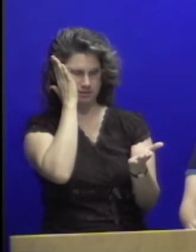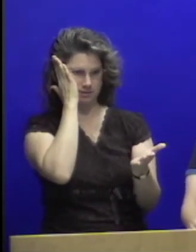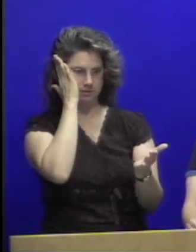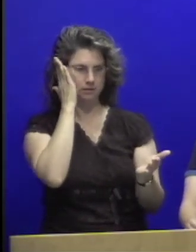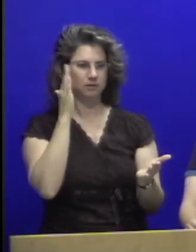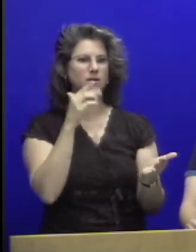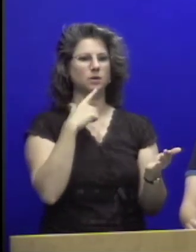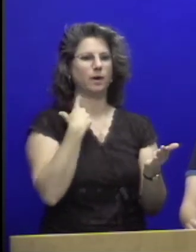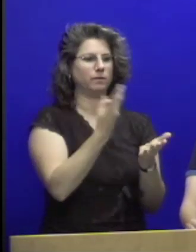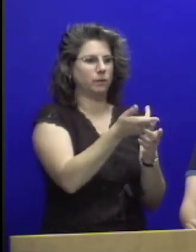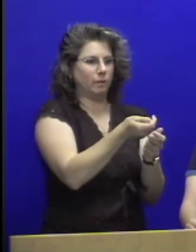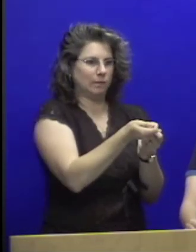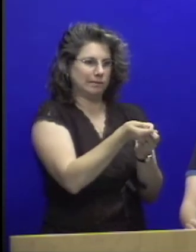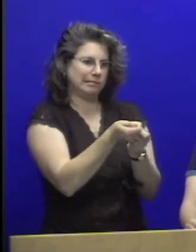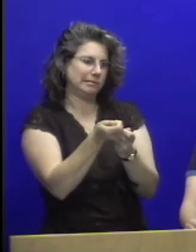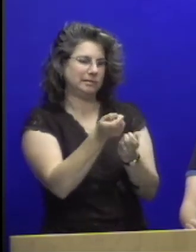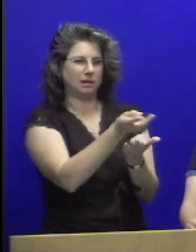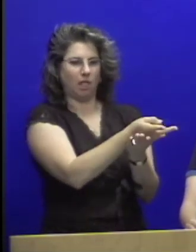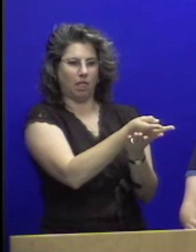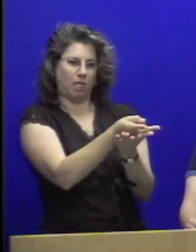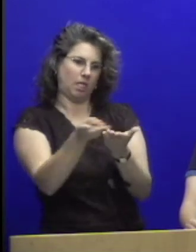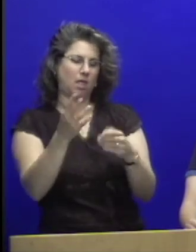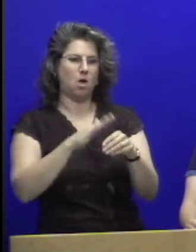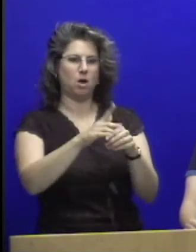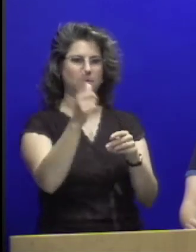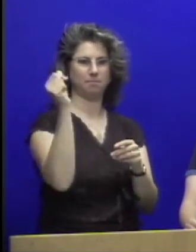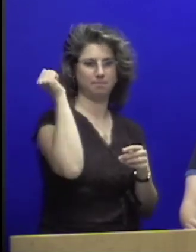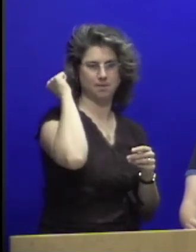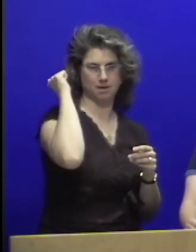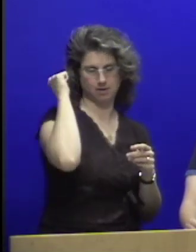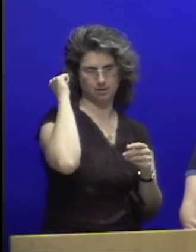And you have to slide over on your back.